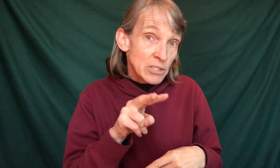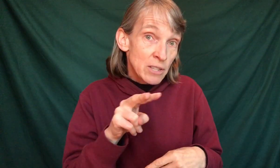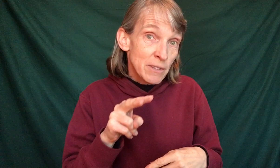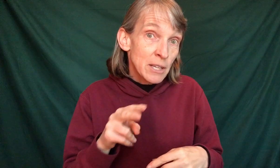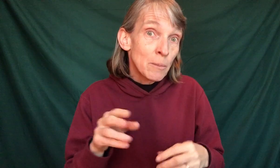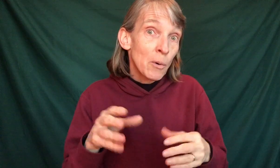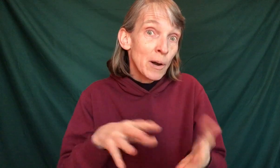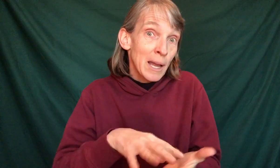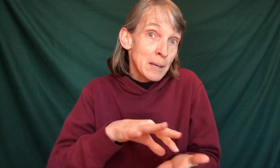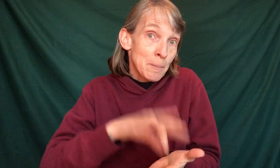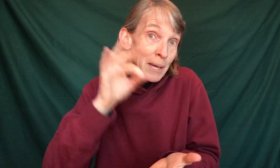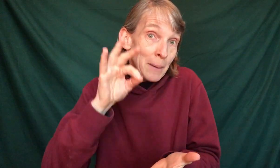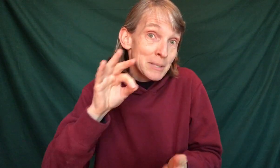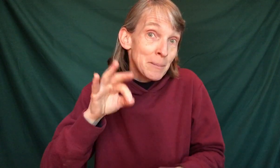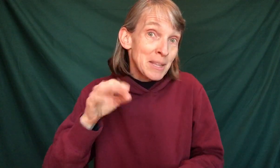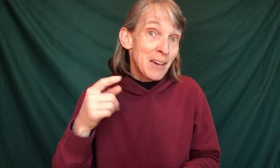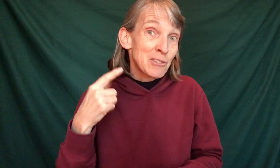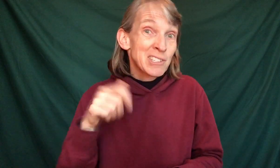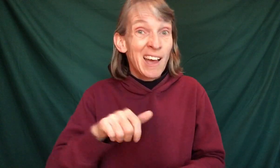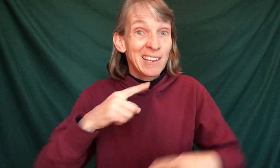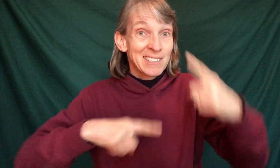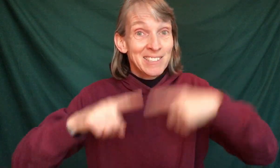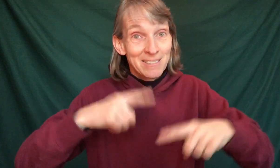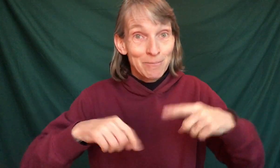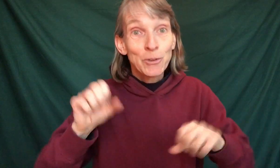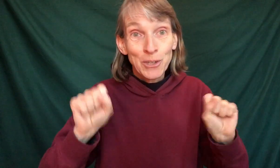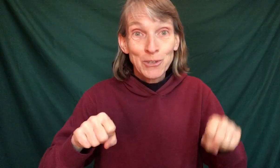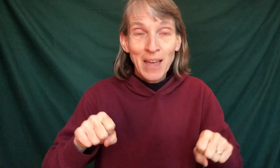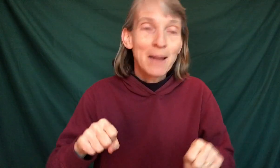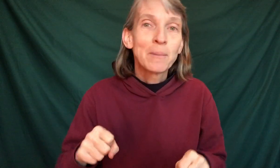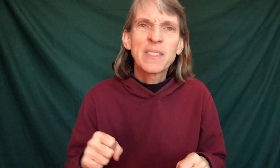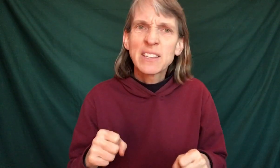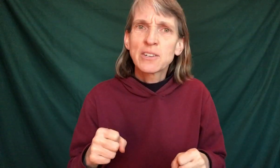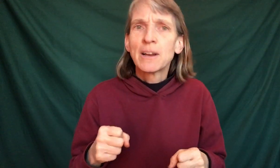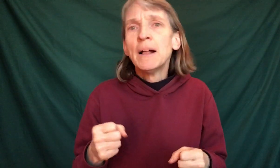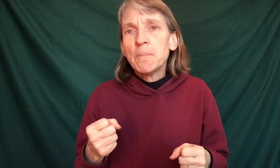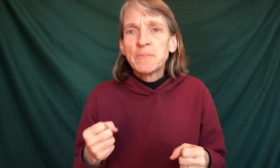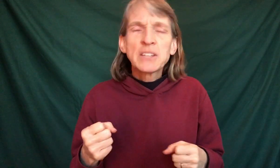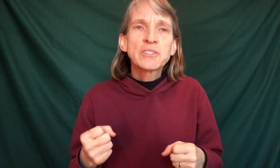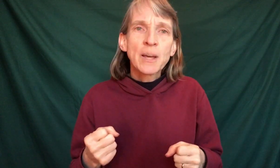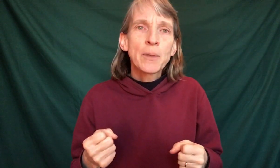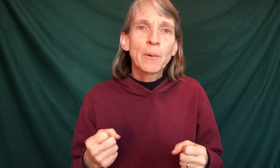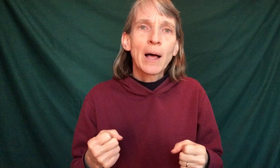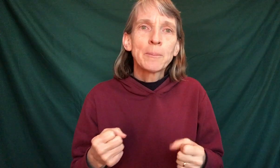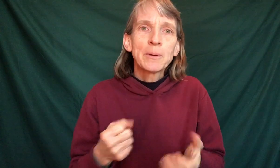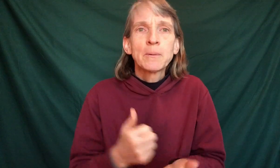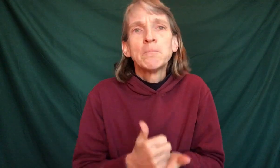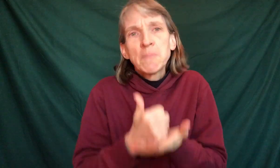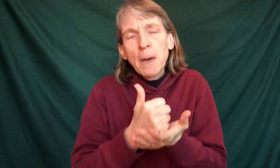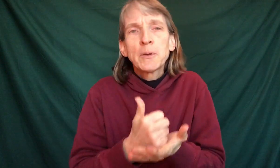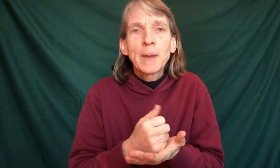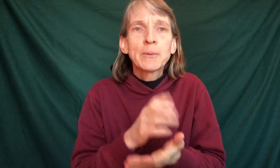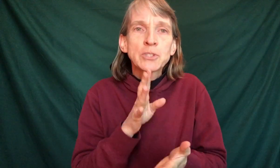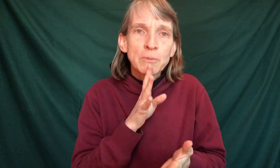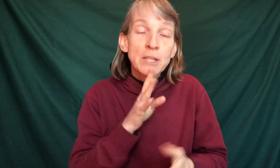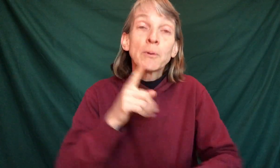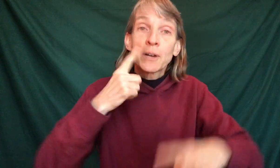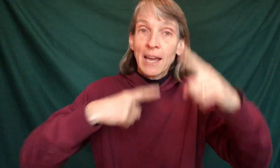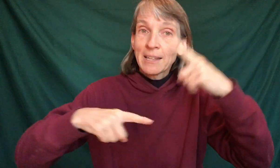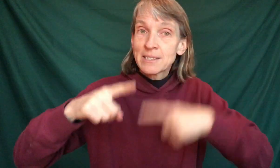the video more and pick up some of the other signs, you can do that. But these are some that will help you be able to read the book and